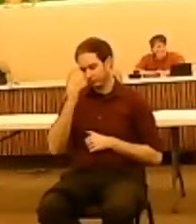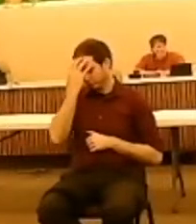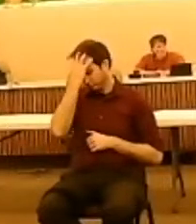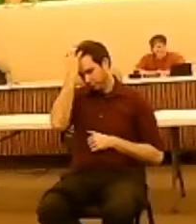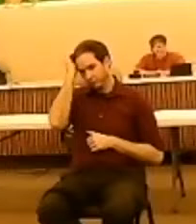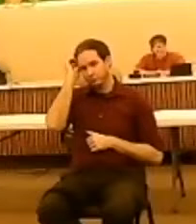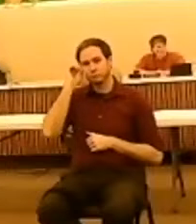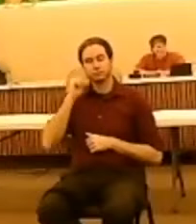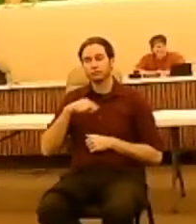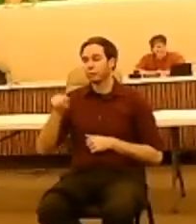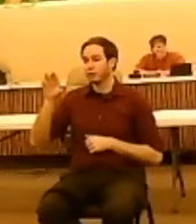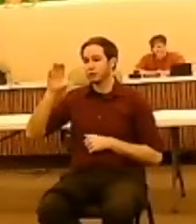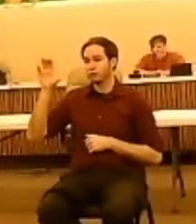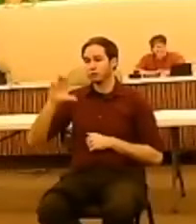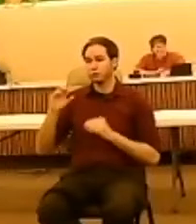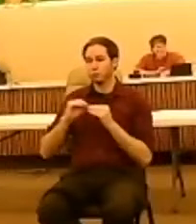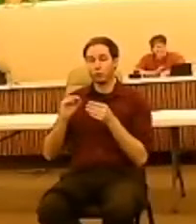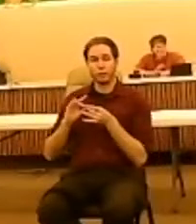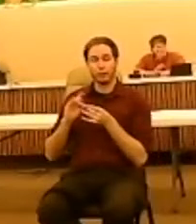Anyone online?